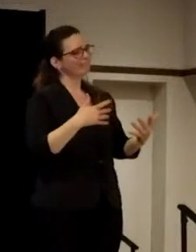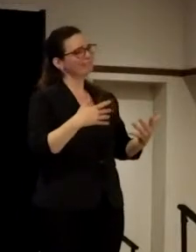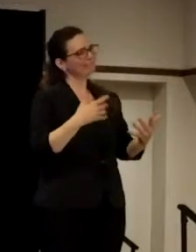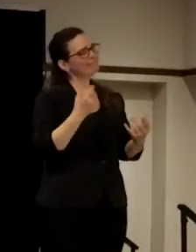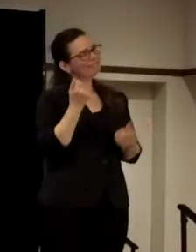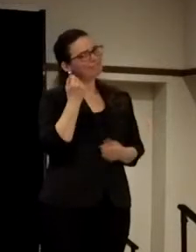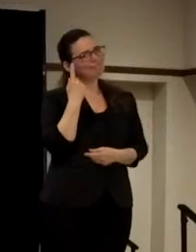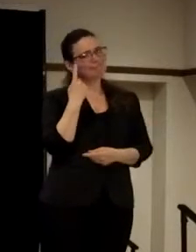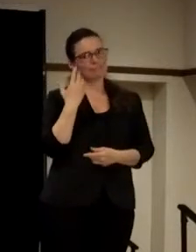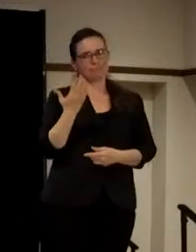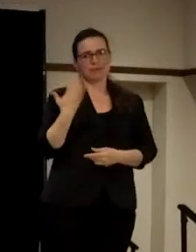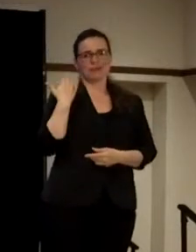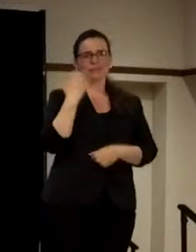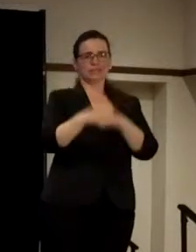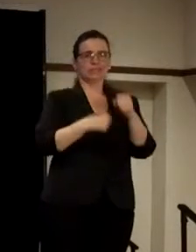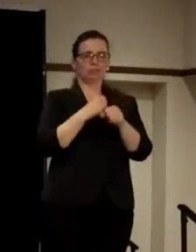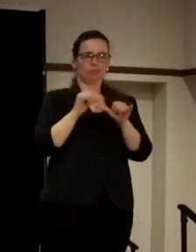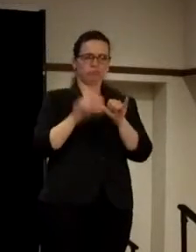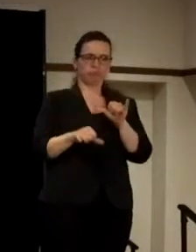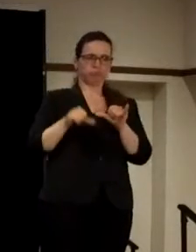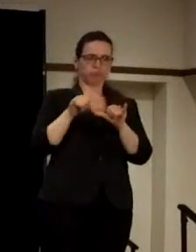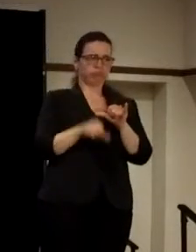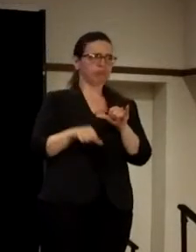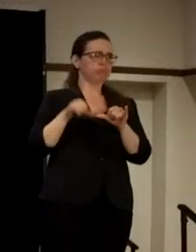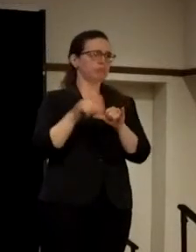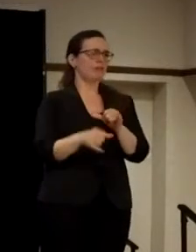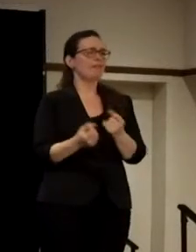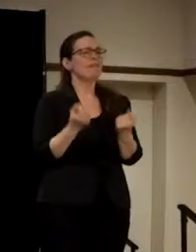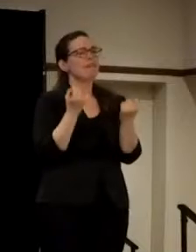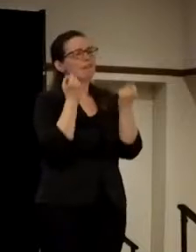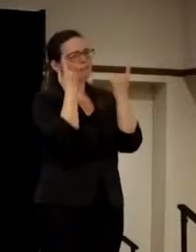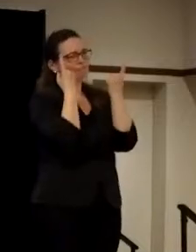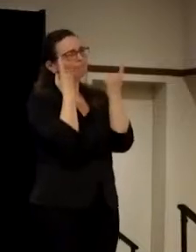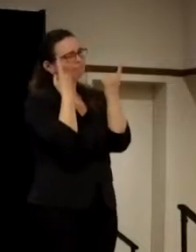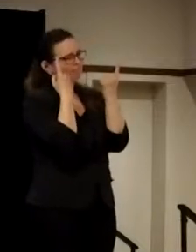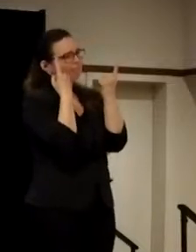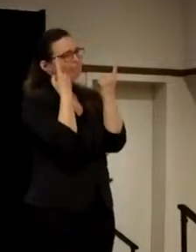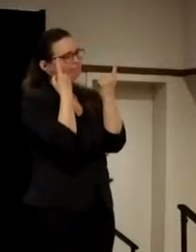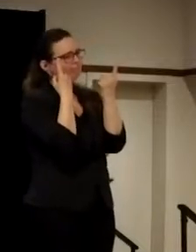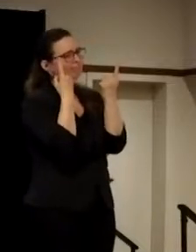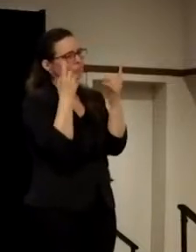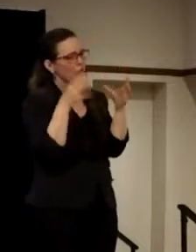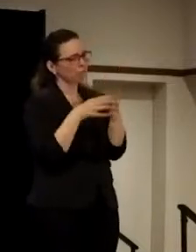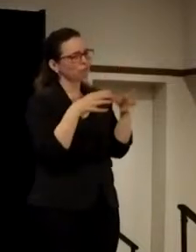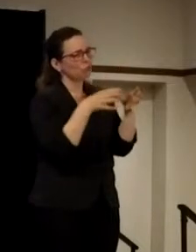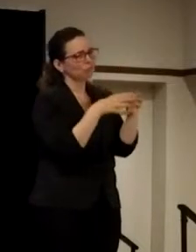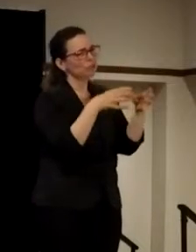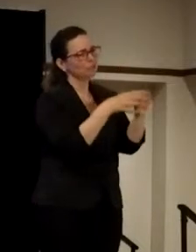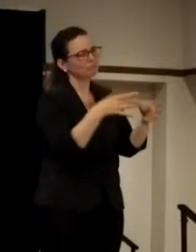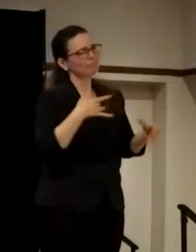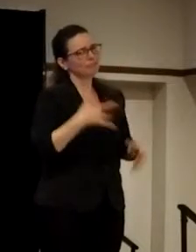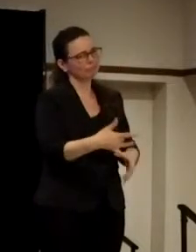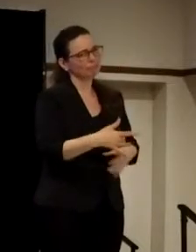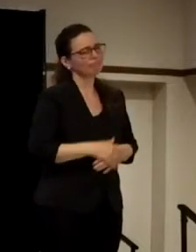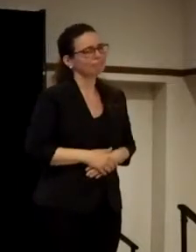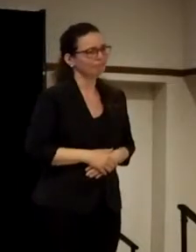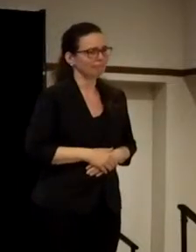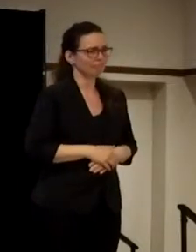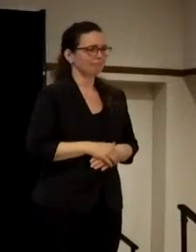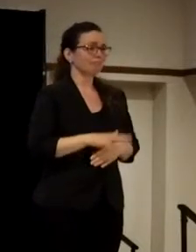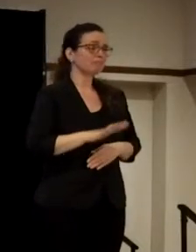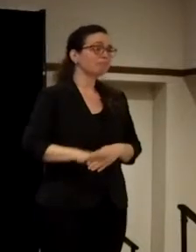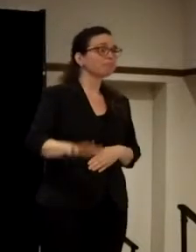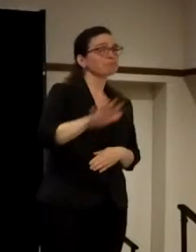community activities that certainly people we know are gathering for. So overall, it looks like we're going to